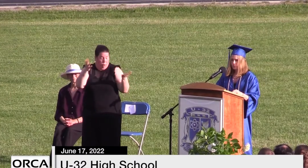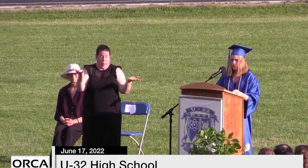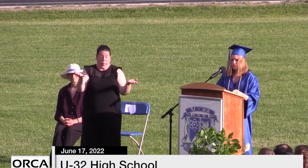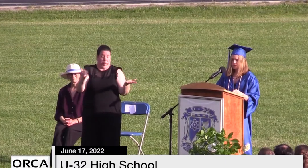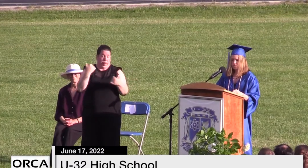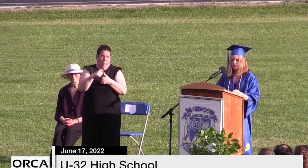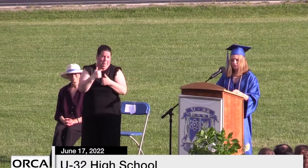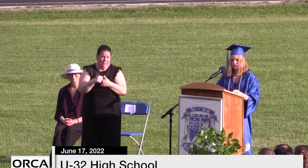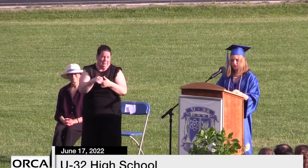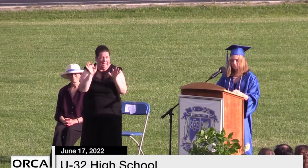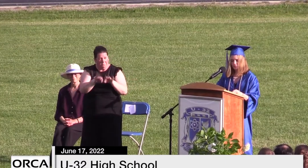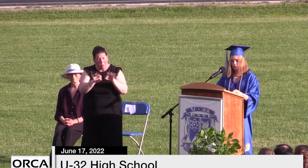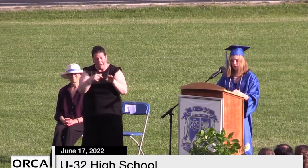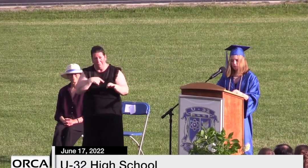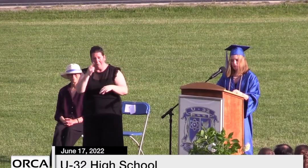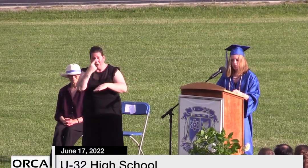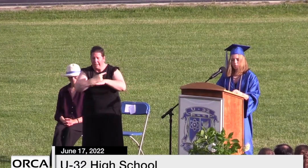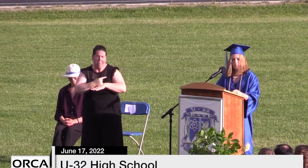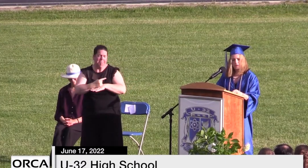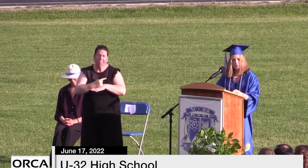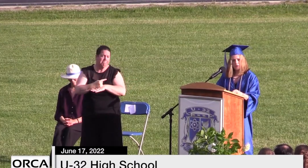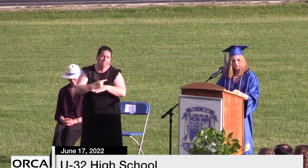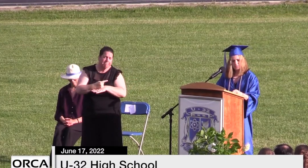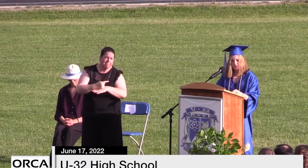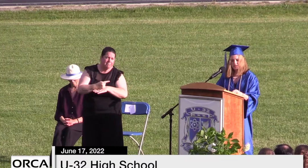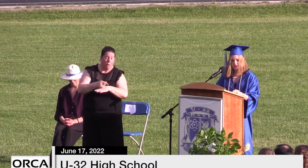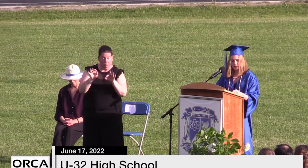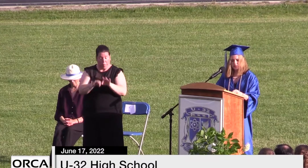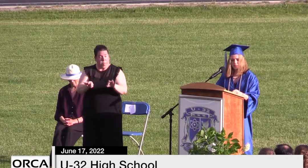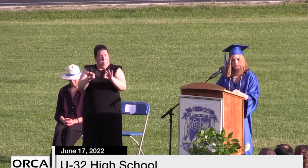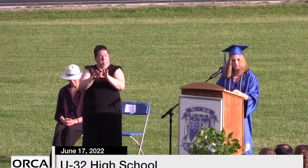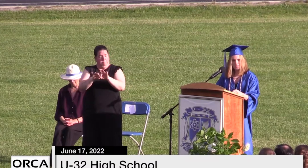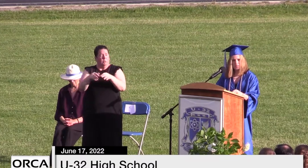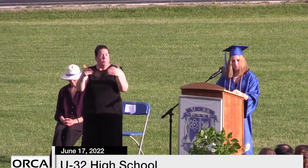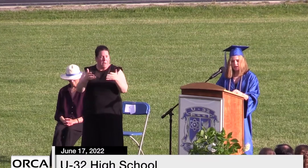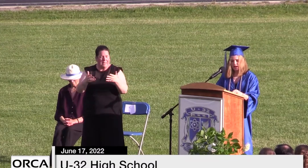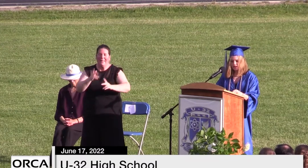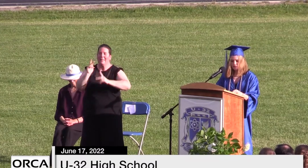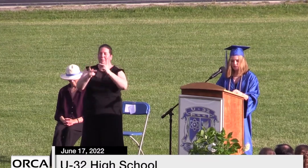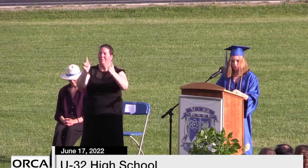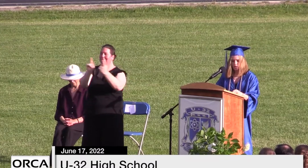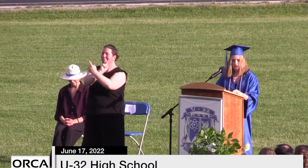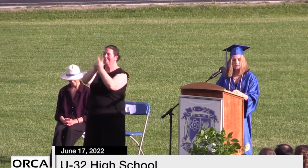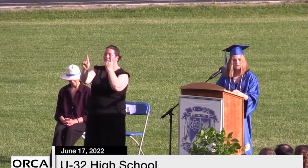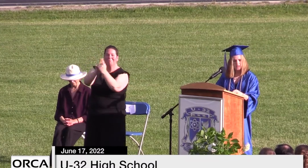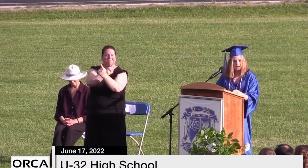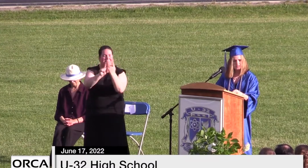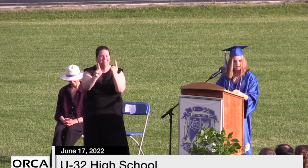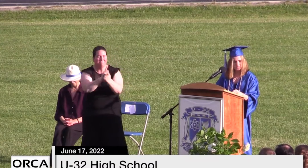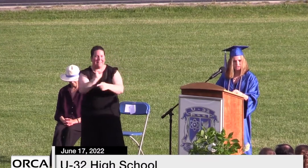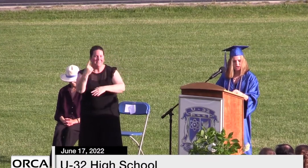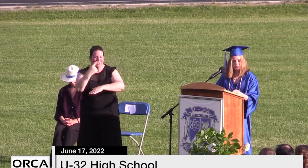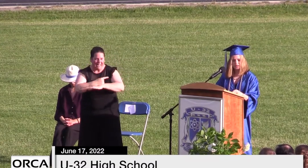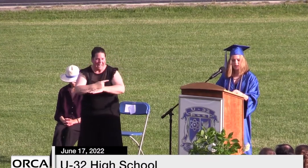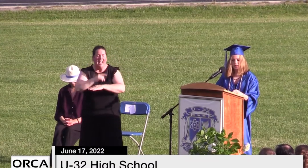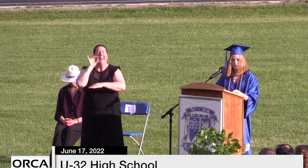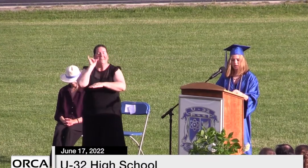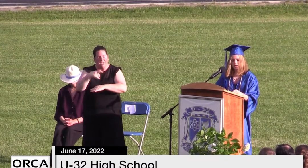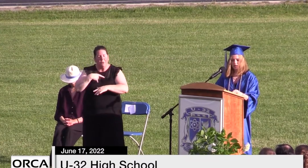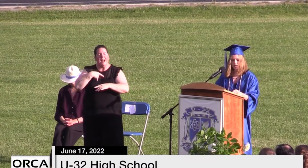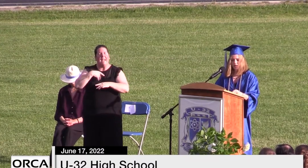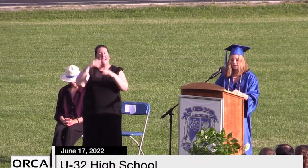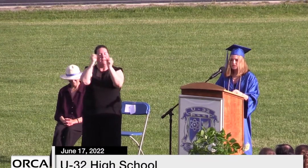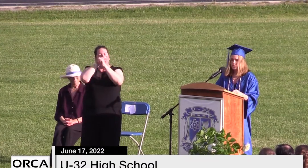because they weren't pivotal to my first day of school. What mattered most about the day was the people I met at school, and so that is the image I